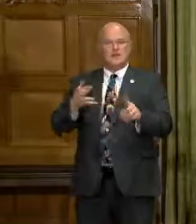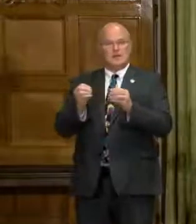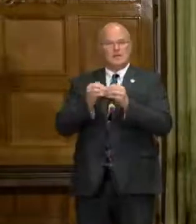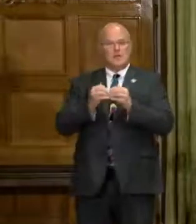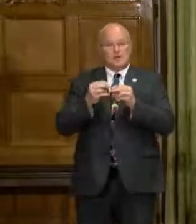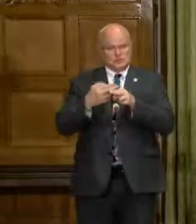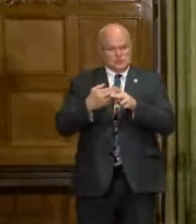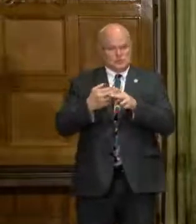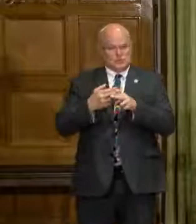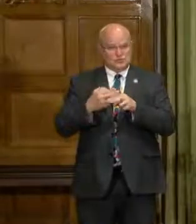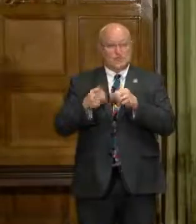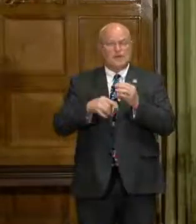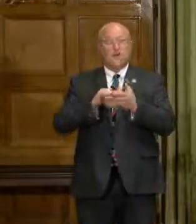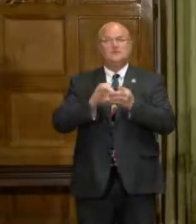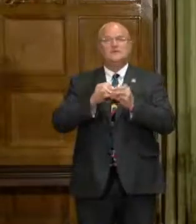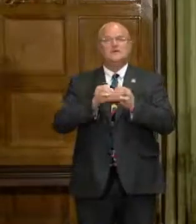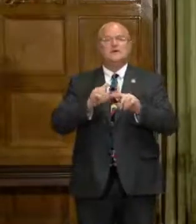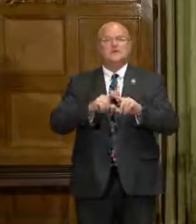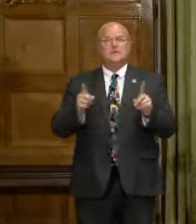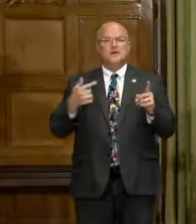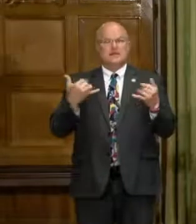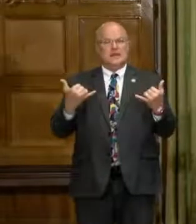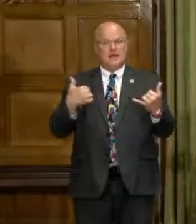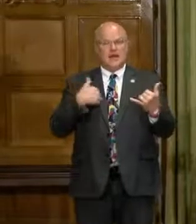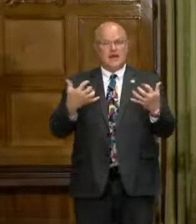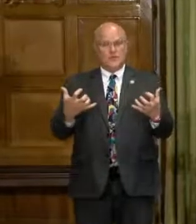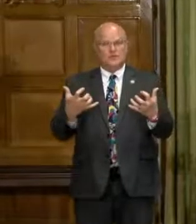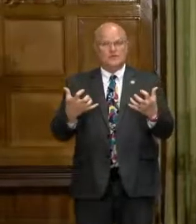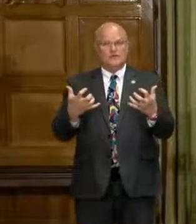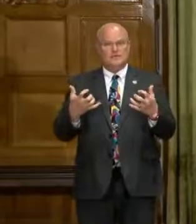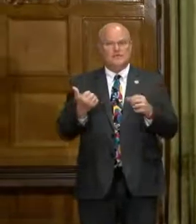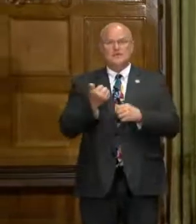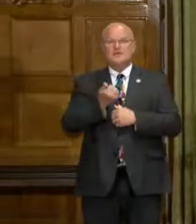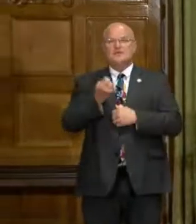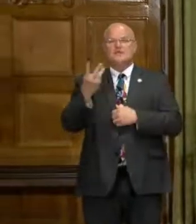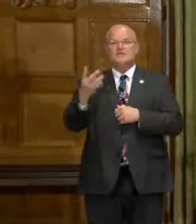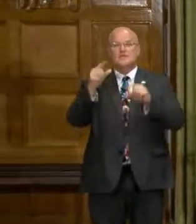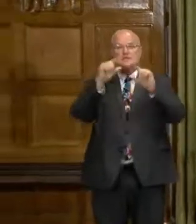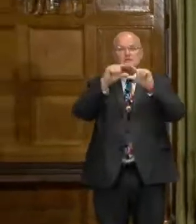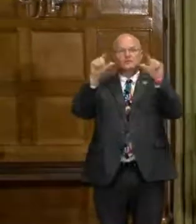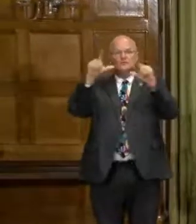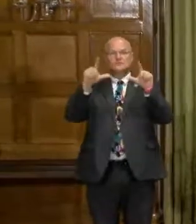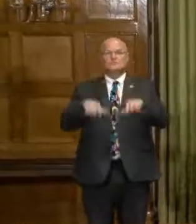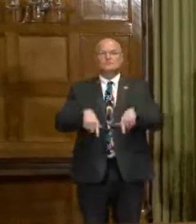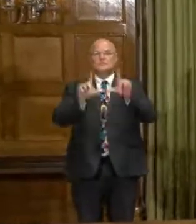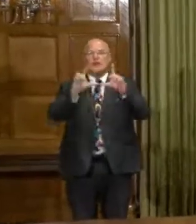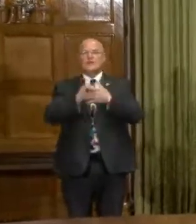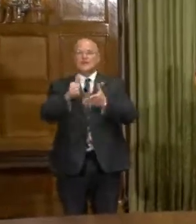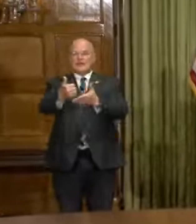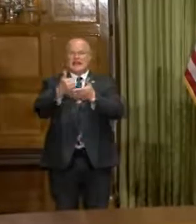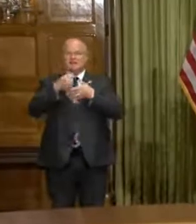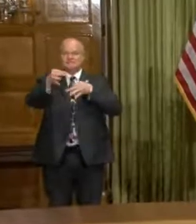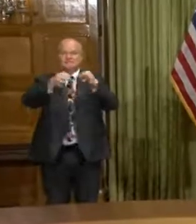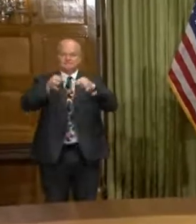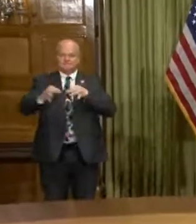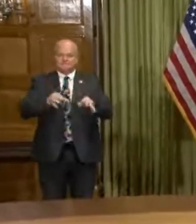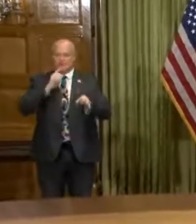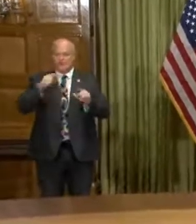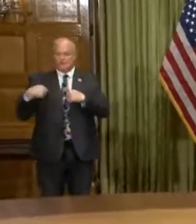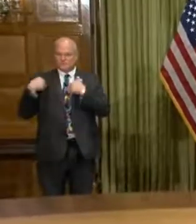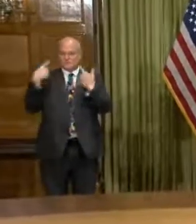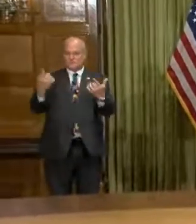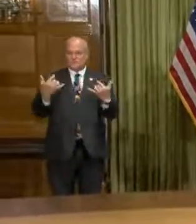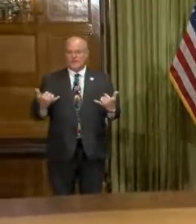those shortly, but I now want to go to a couple of graphs that helps describe where we